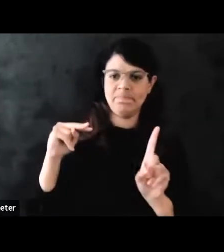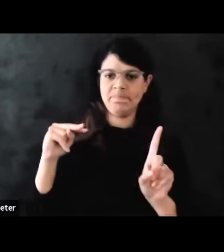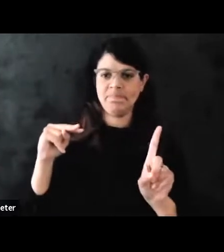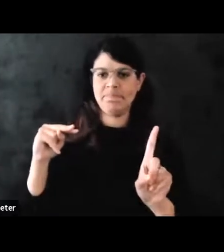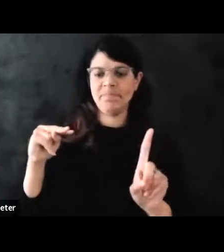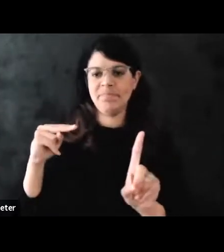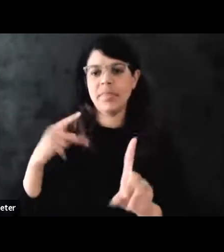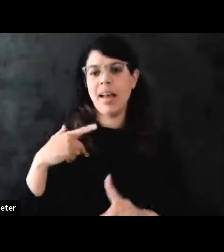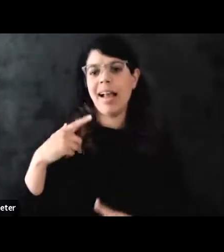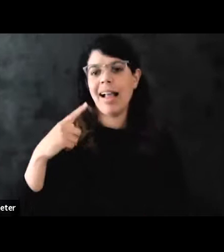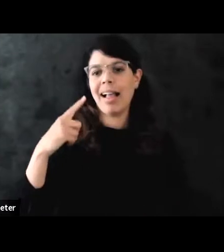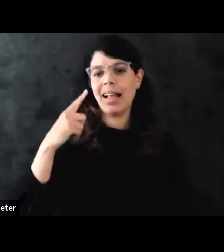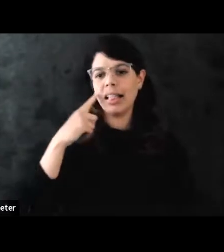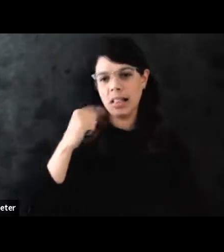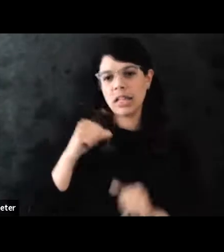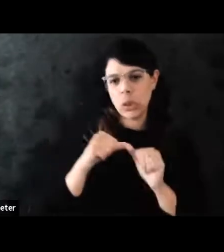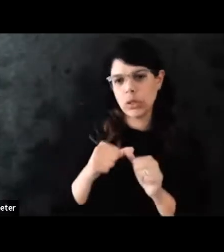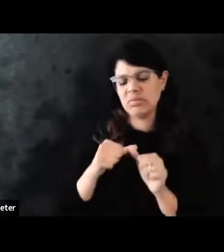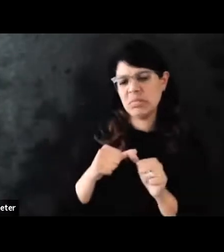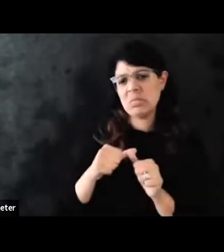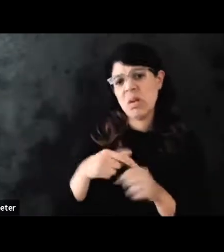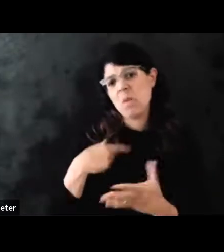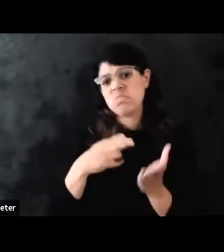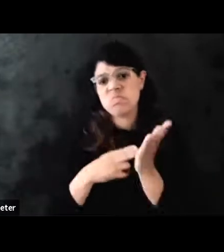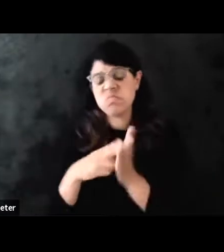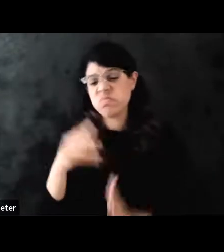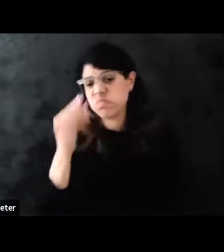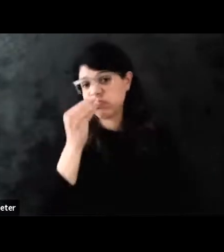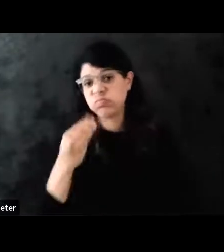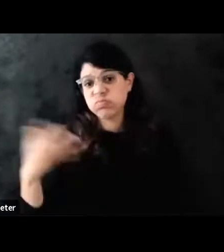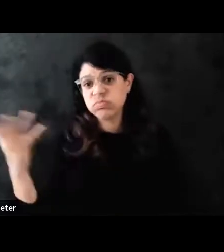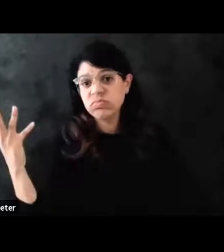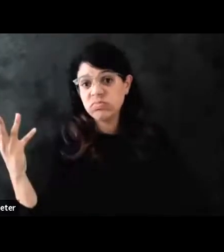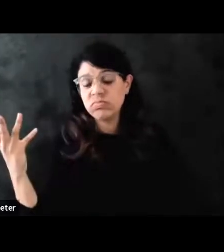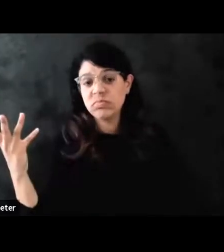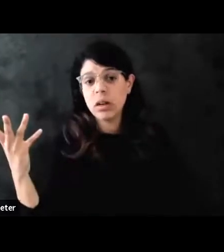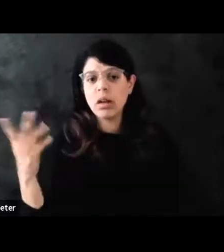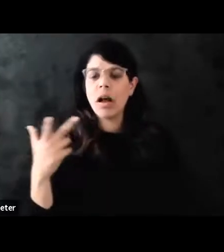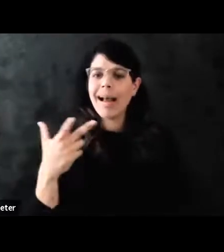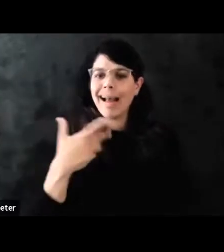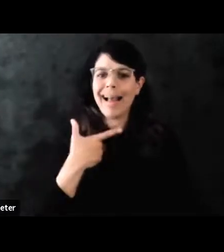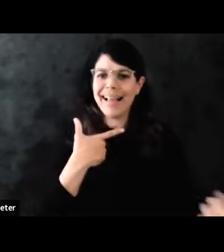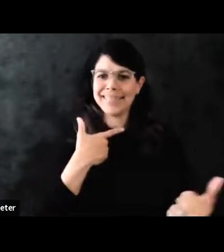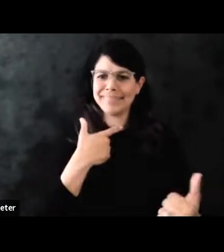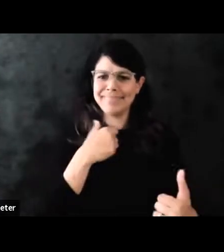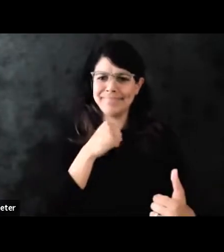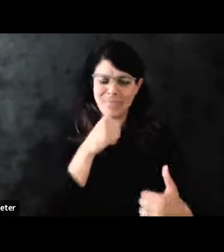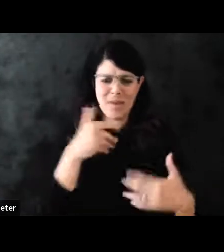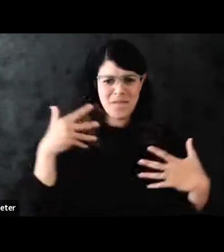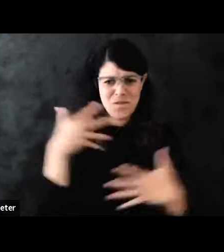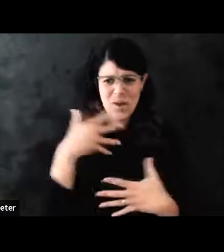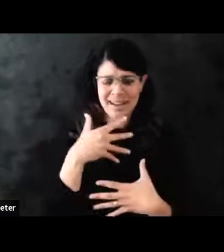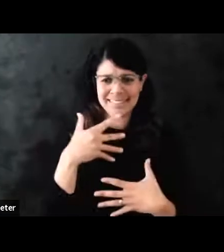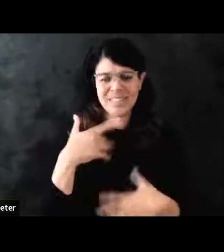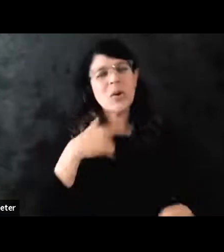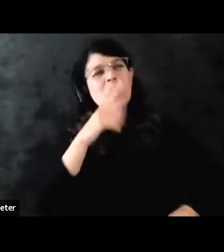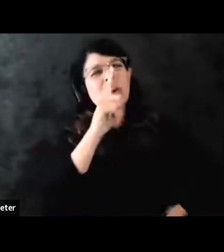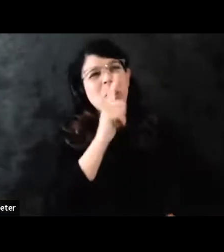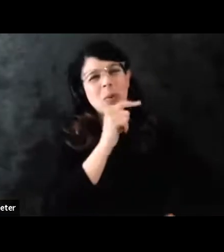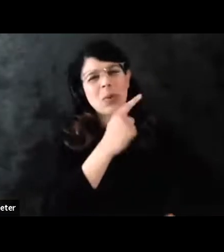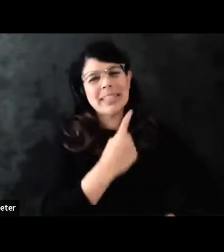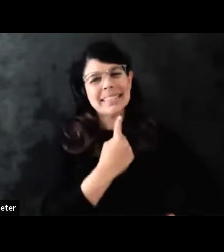I mean, I have nothing to fear. Who said that? Nothing to fear but fear itself. It was not a socialist. It was a